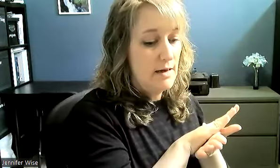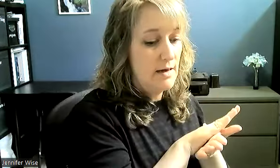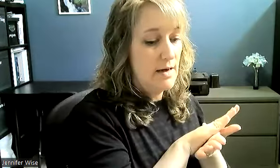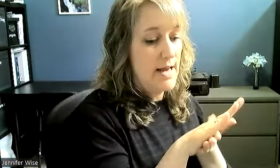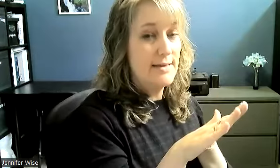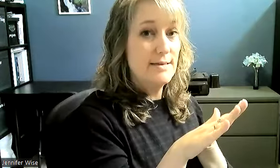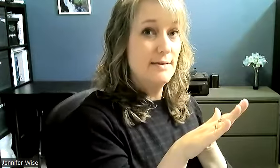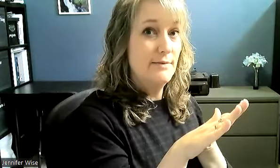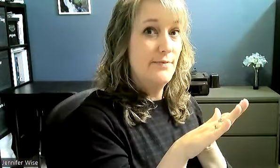Nice.